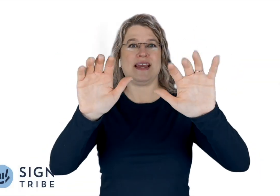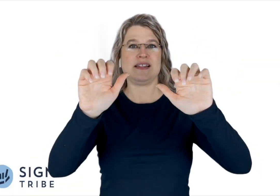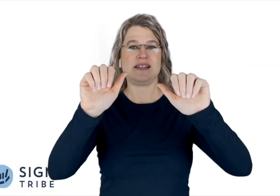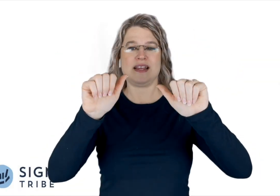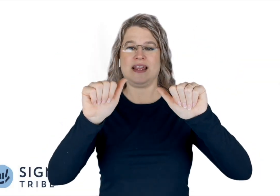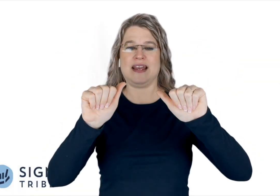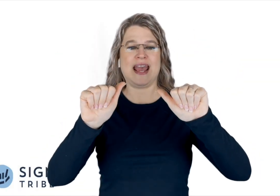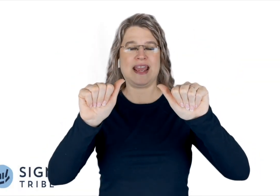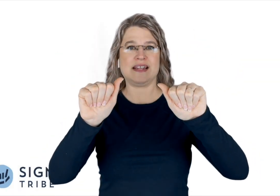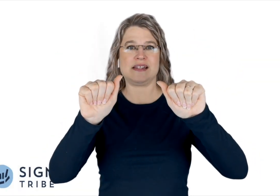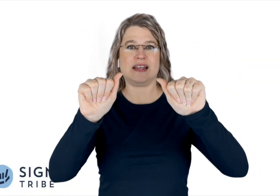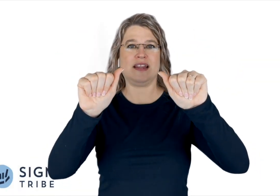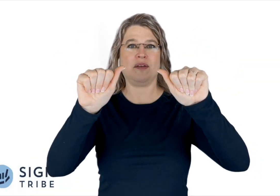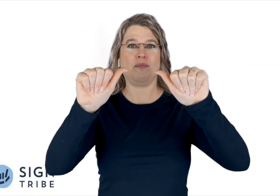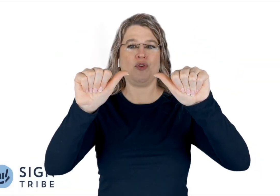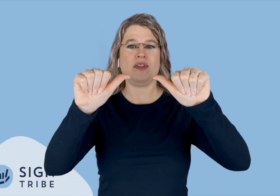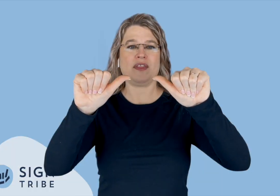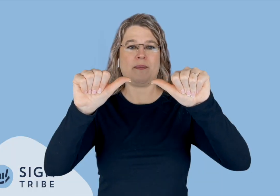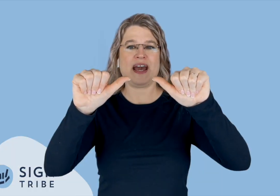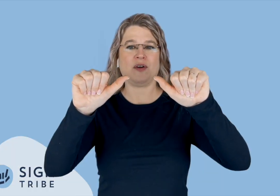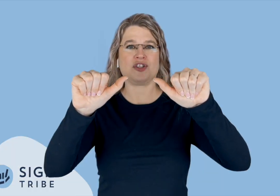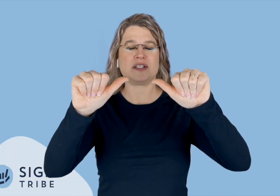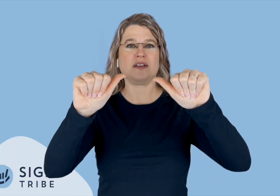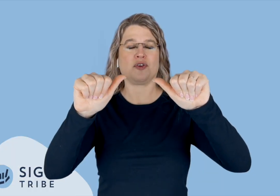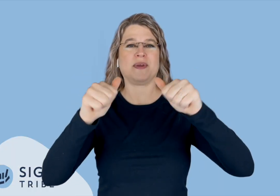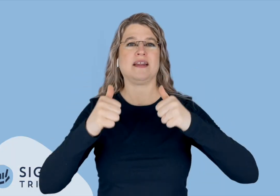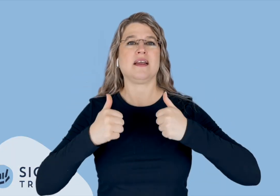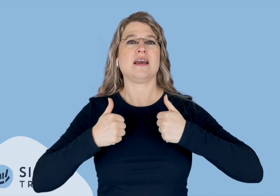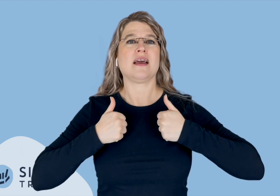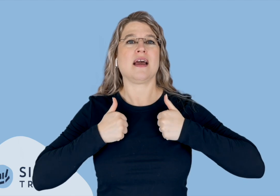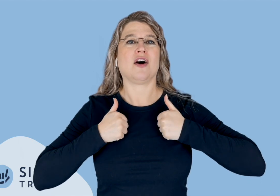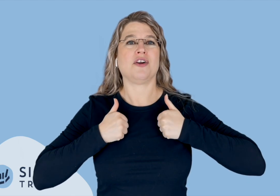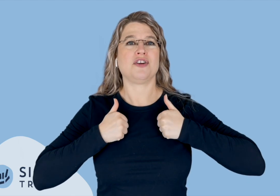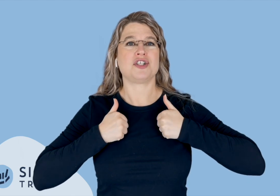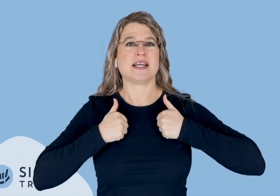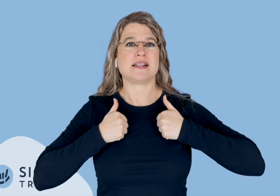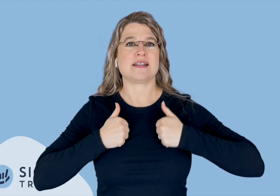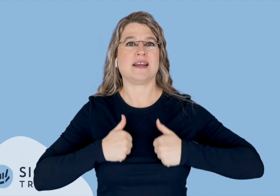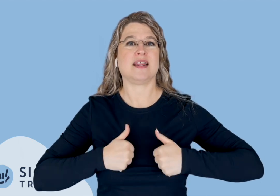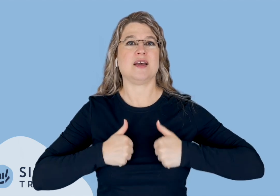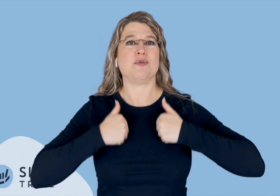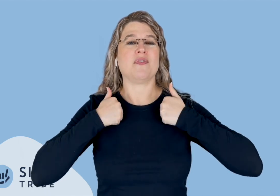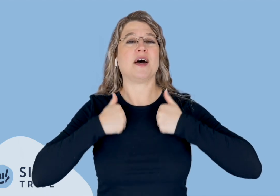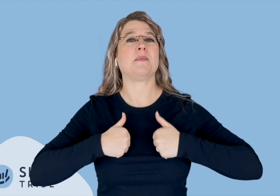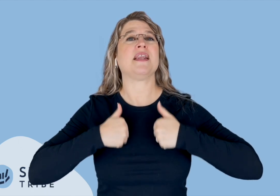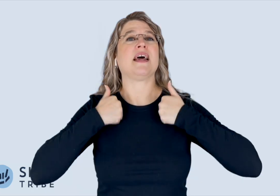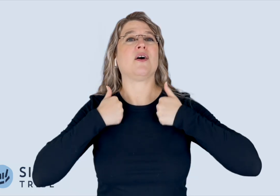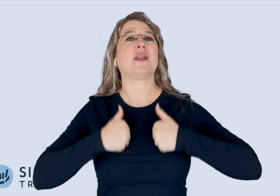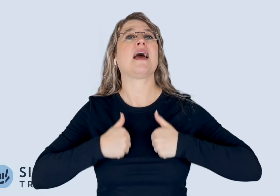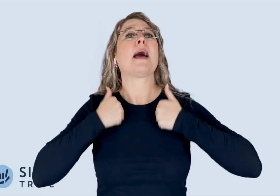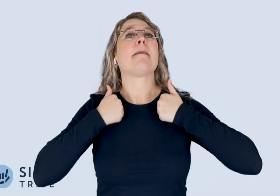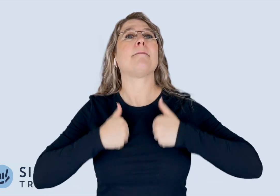hands in A's and then move the thumb out just a little bit on your chest and then move up and down. Bath.